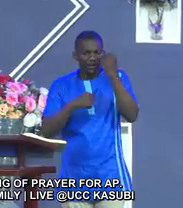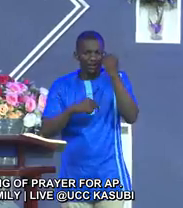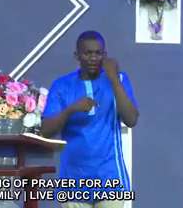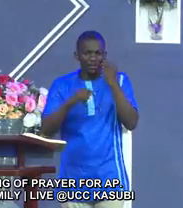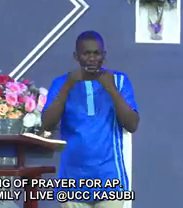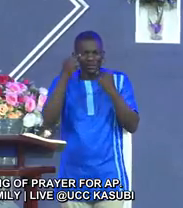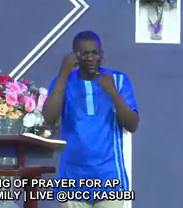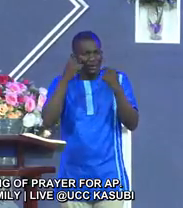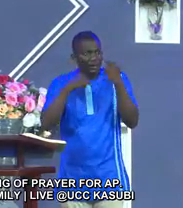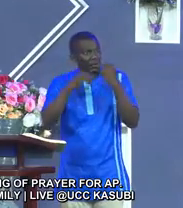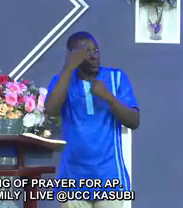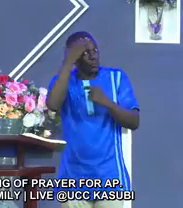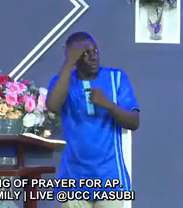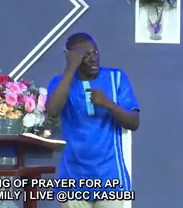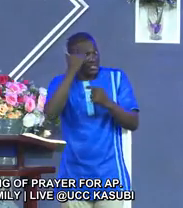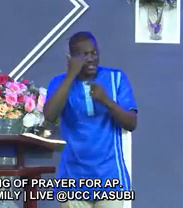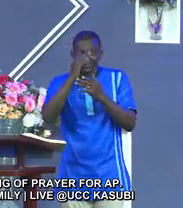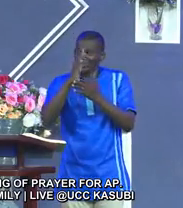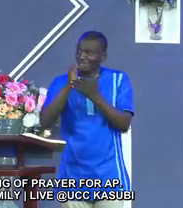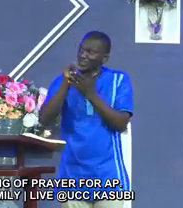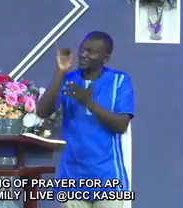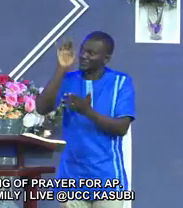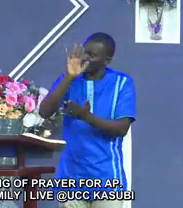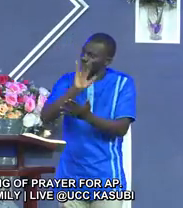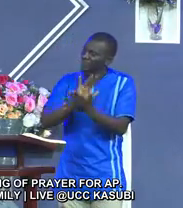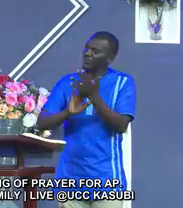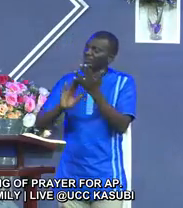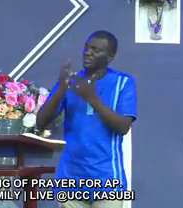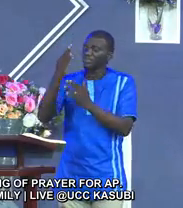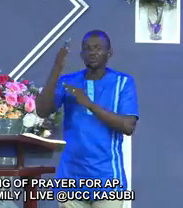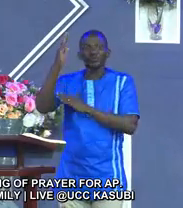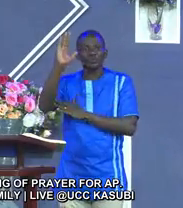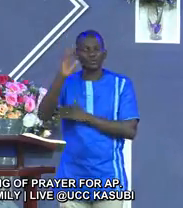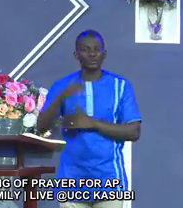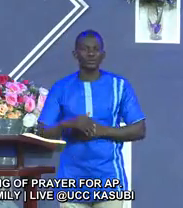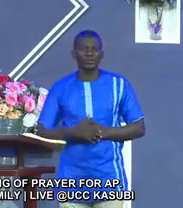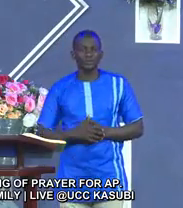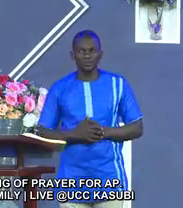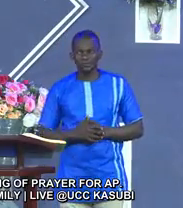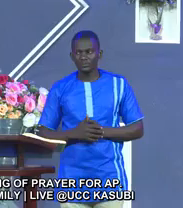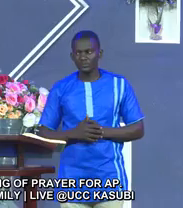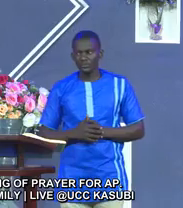Tears were rolling from my eyes because of the presence of God.